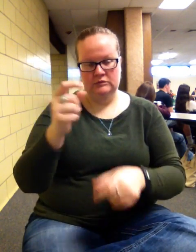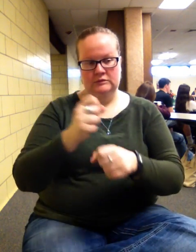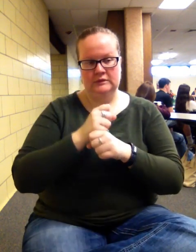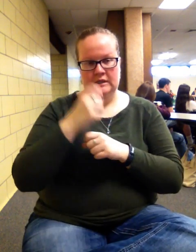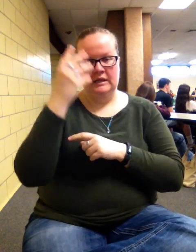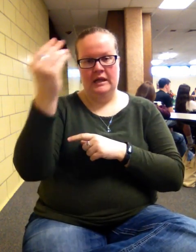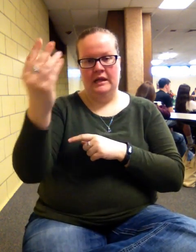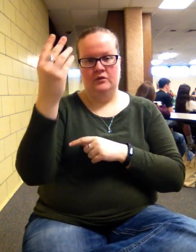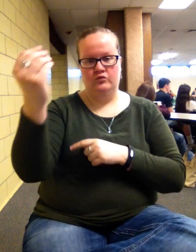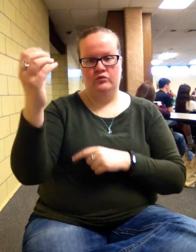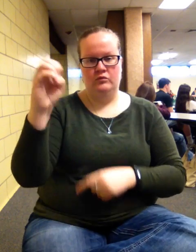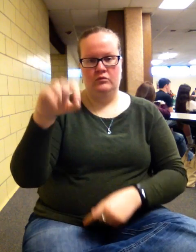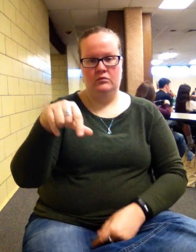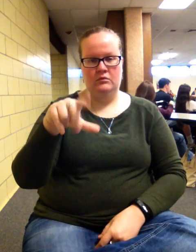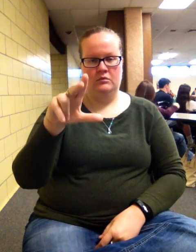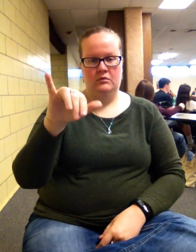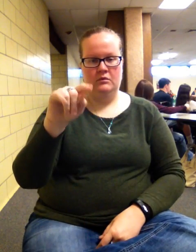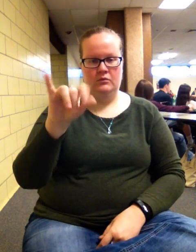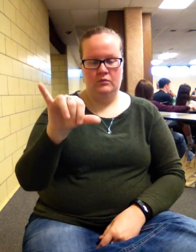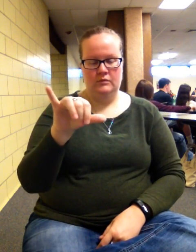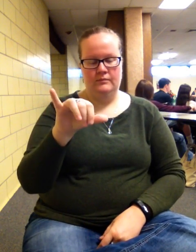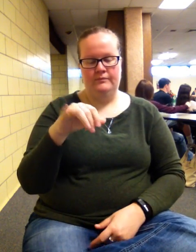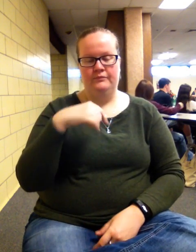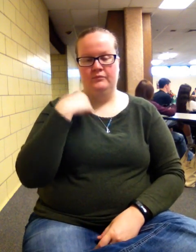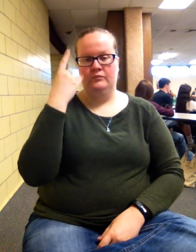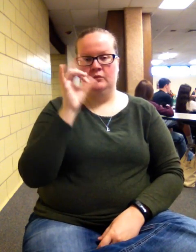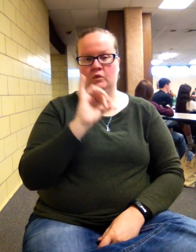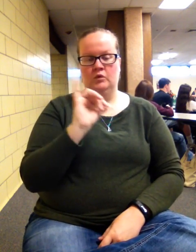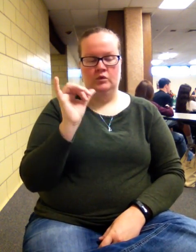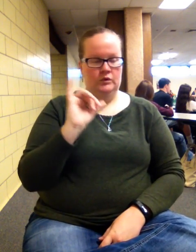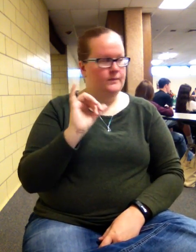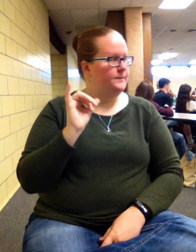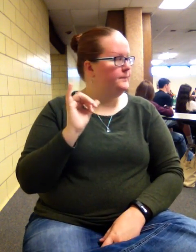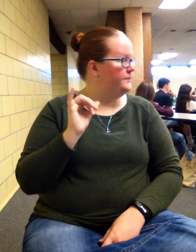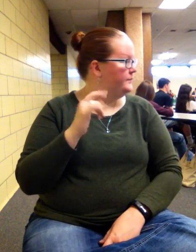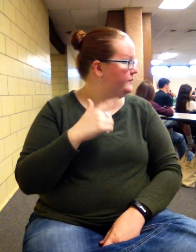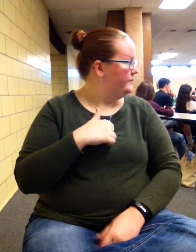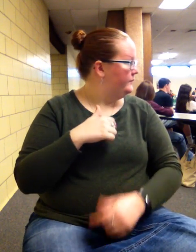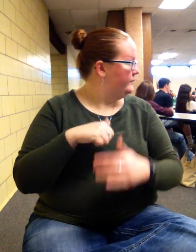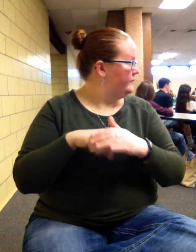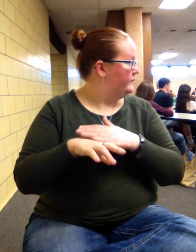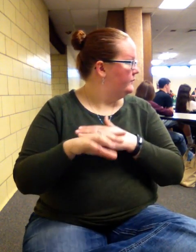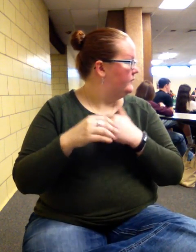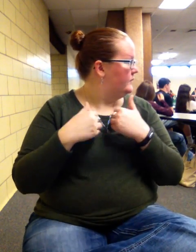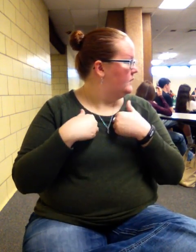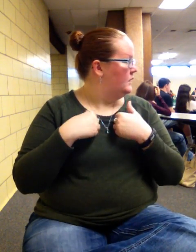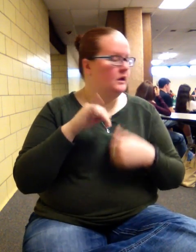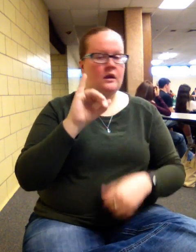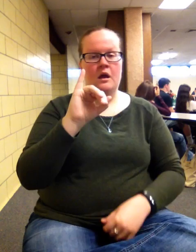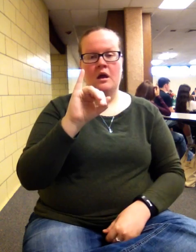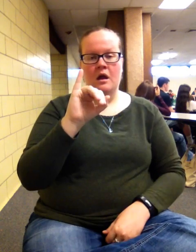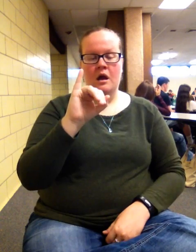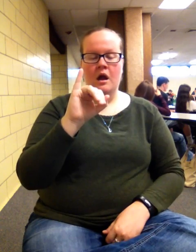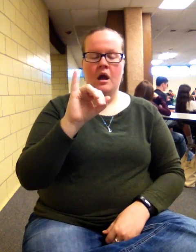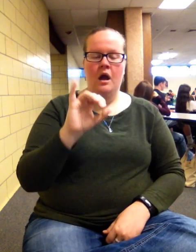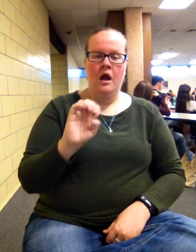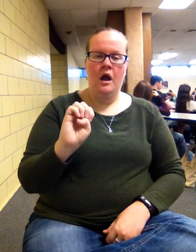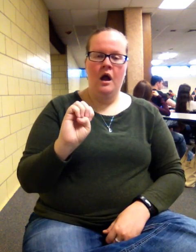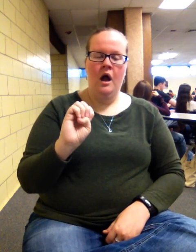equity? So what that's going to look like, that's where I come in and I have an I sub E instead of an I